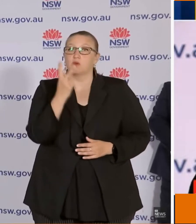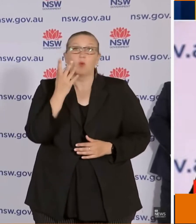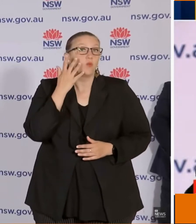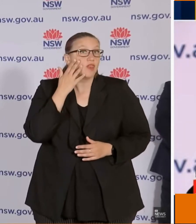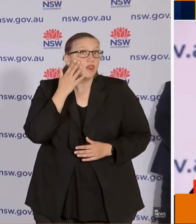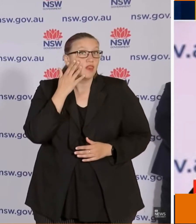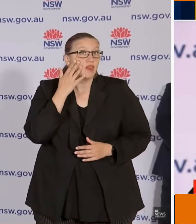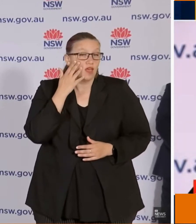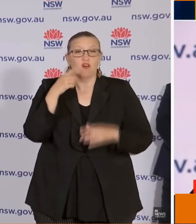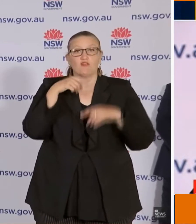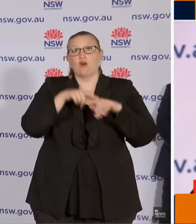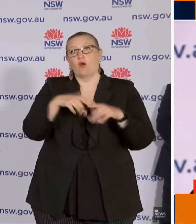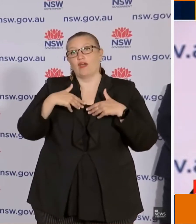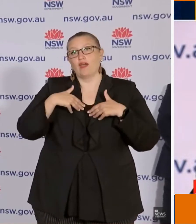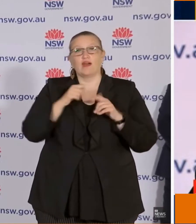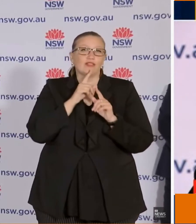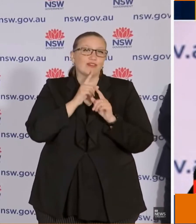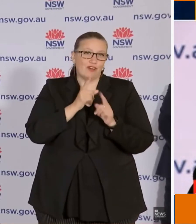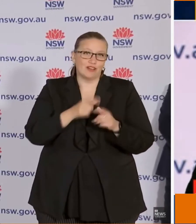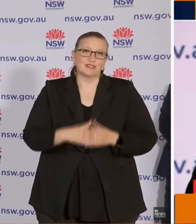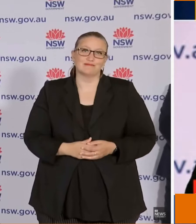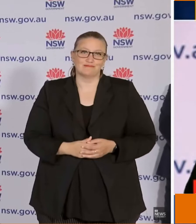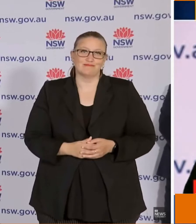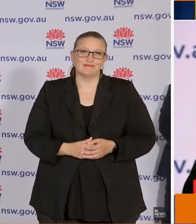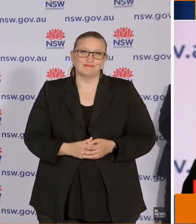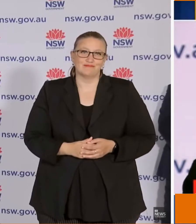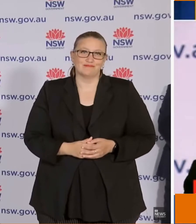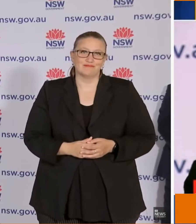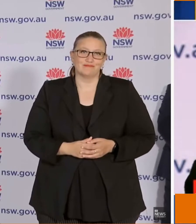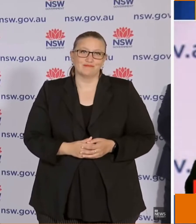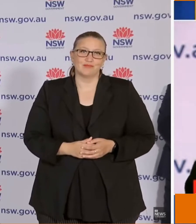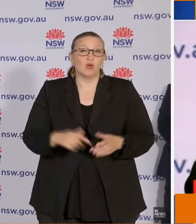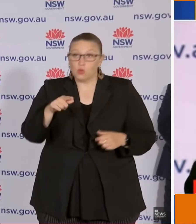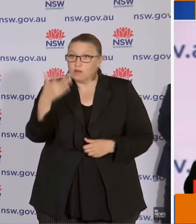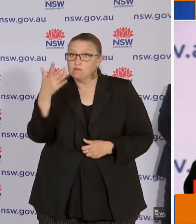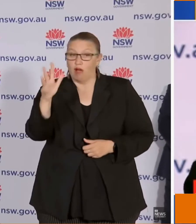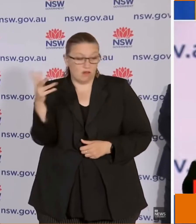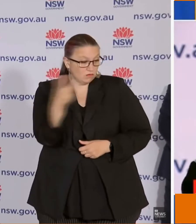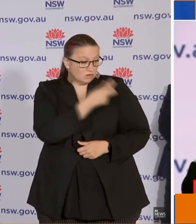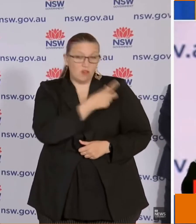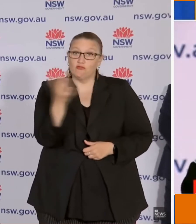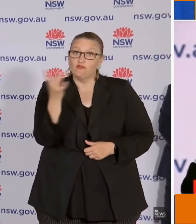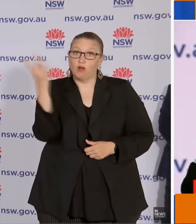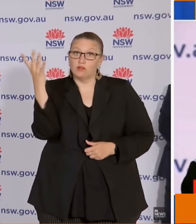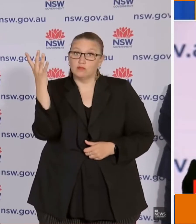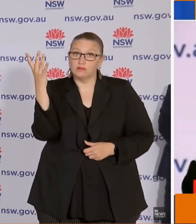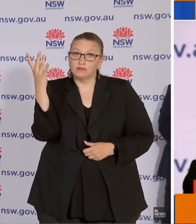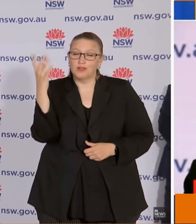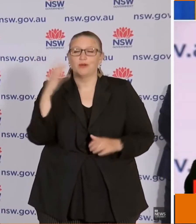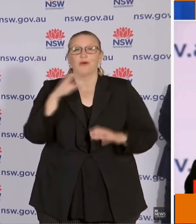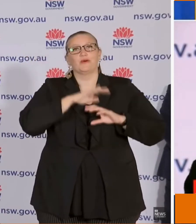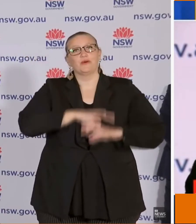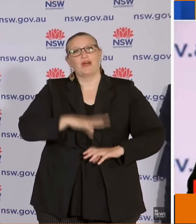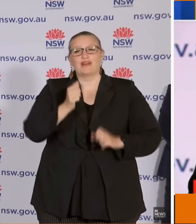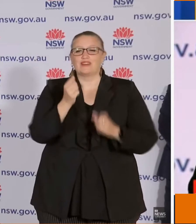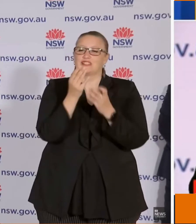public health team is that we need as many people as possible to get that first dose in their arms. Once they have the first dose, we know they have a level of protection. And